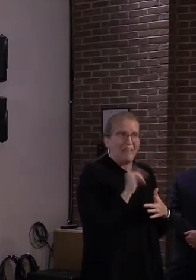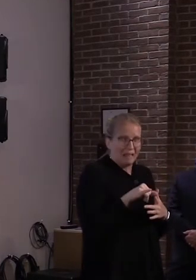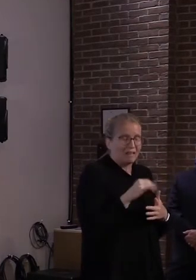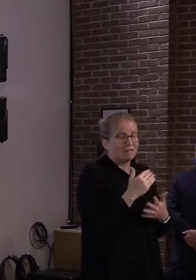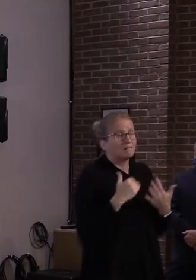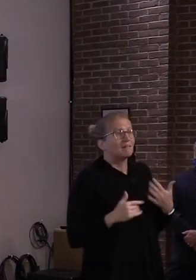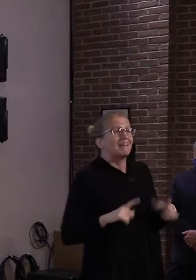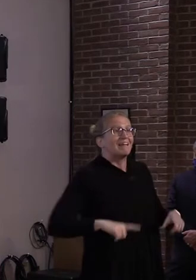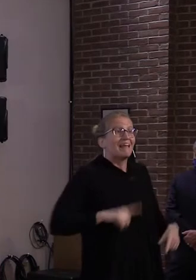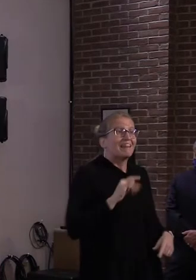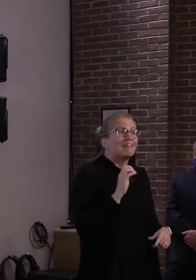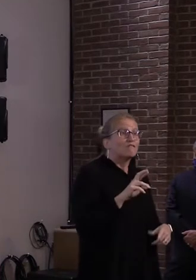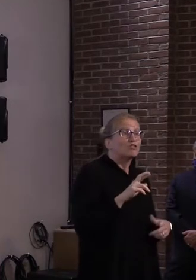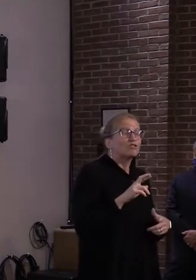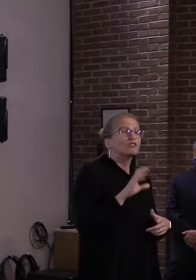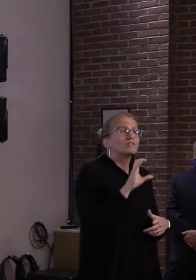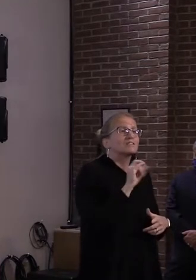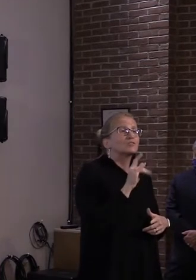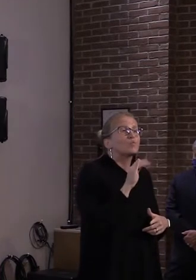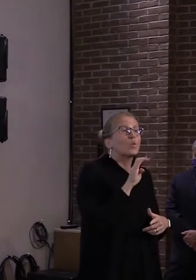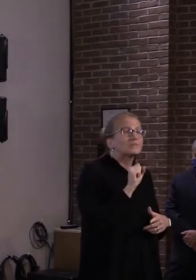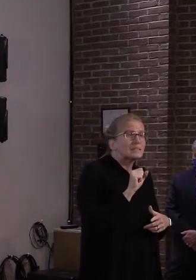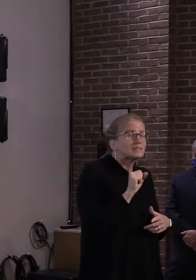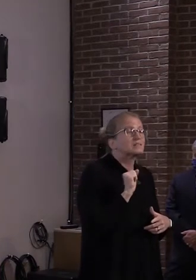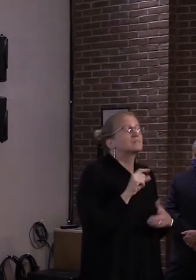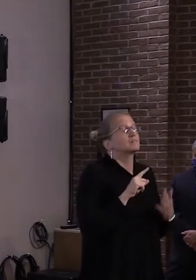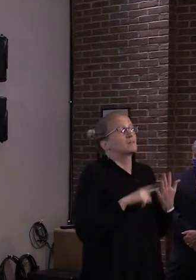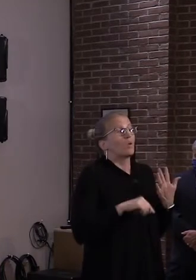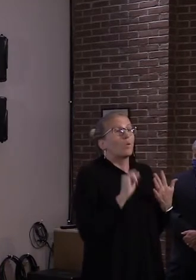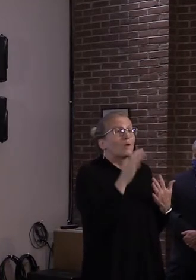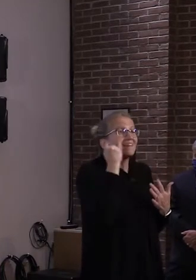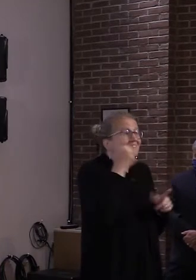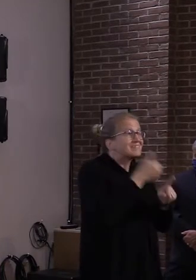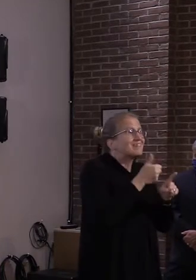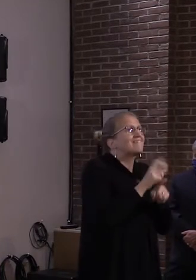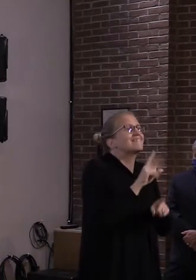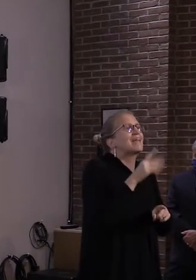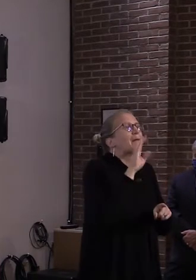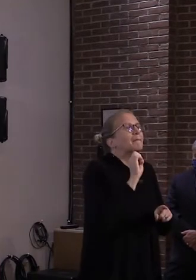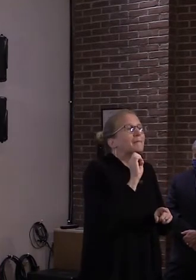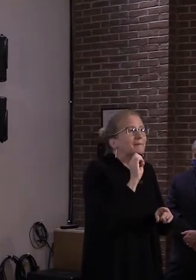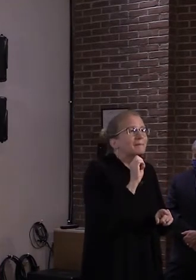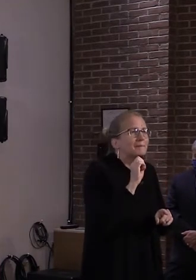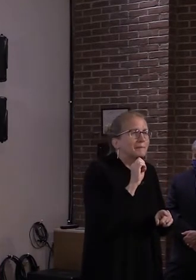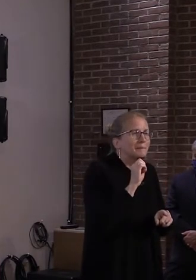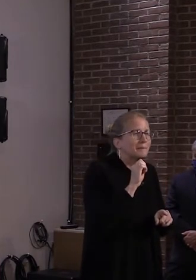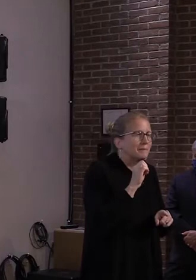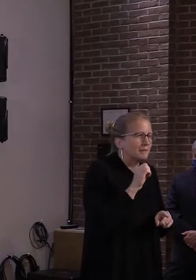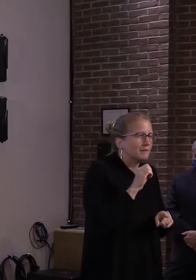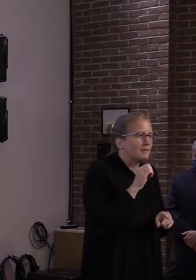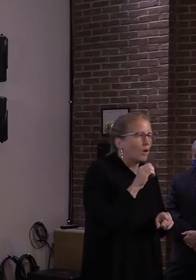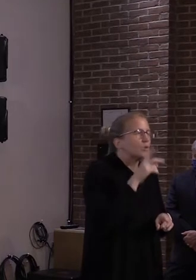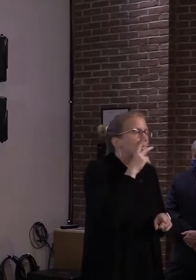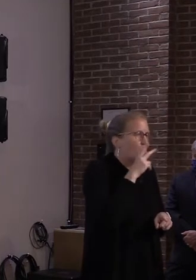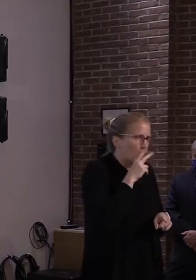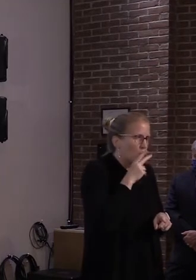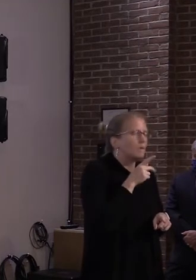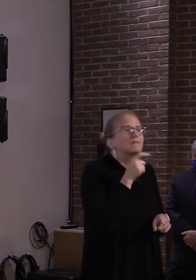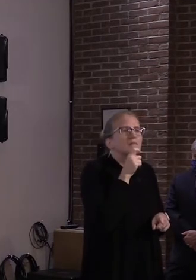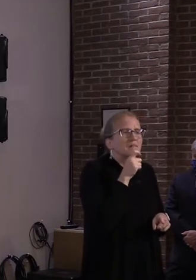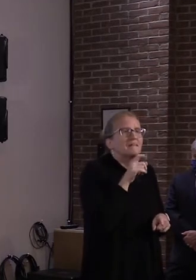and having a smoking or vaping habit. And I've pointed out many times here about the fact